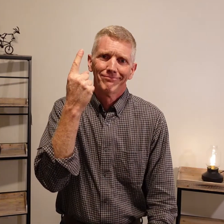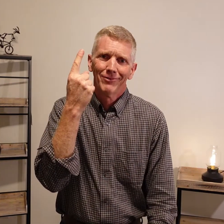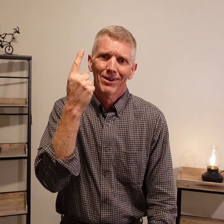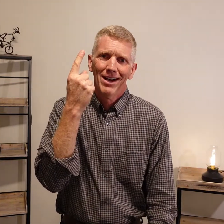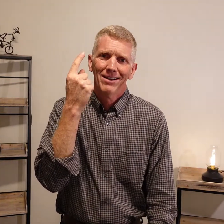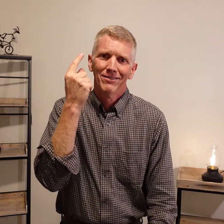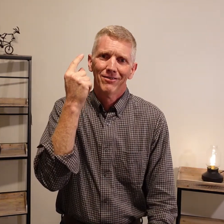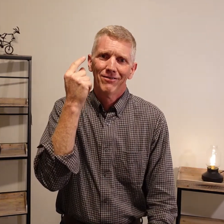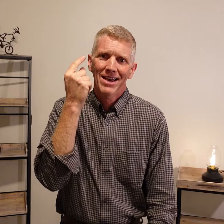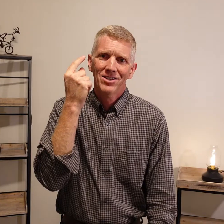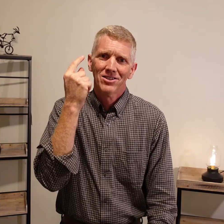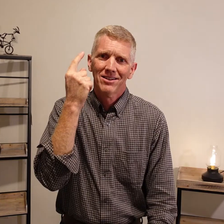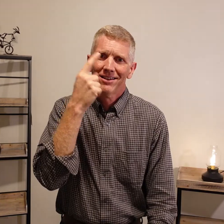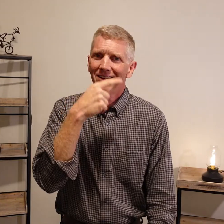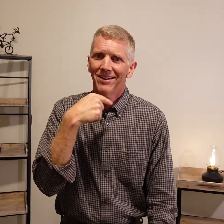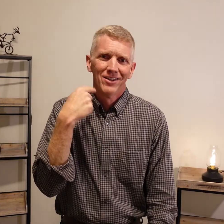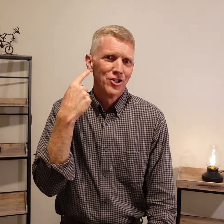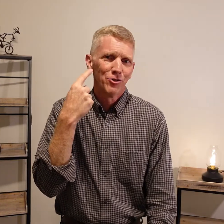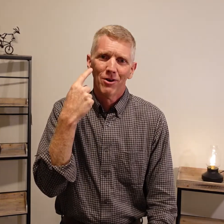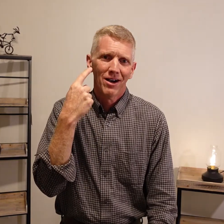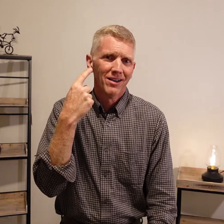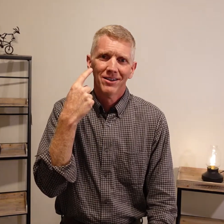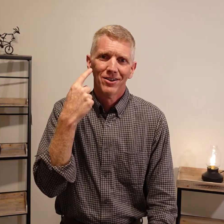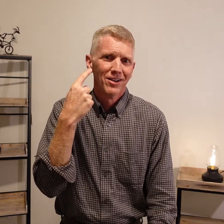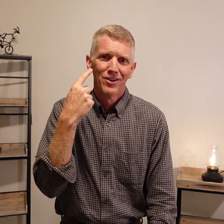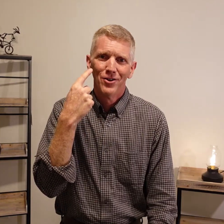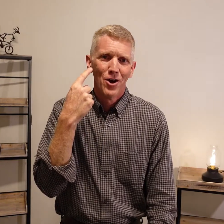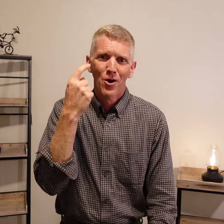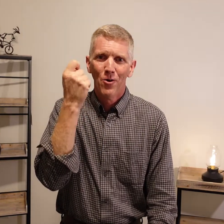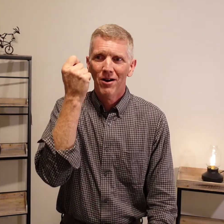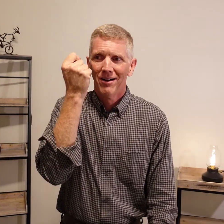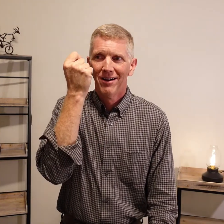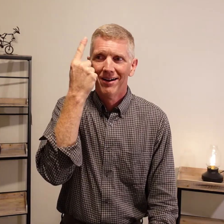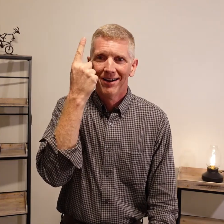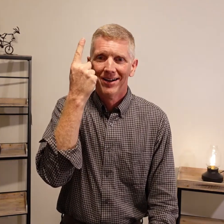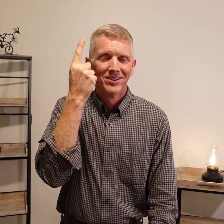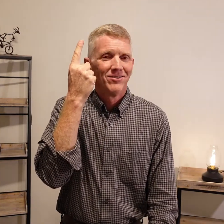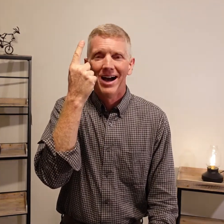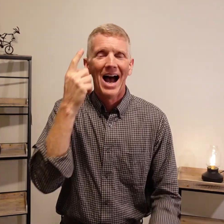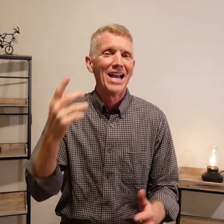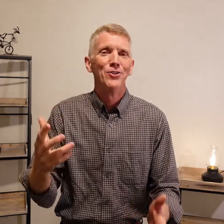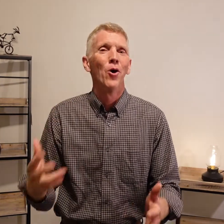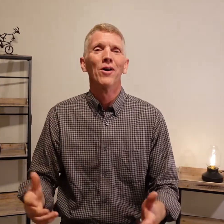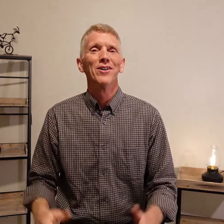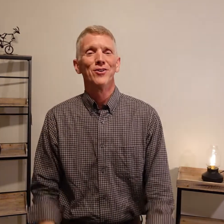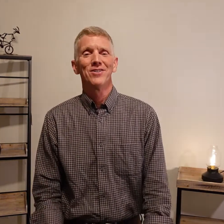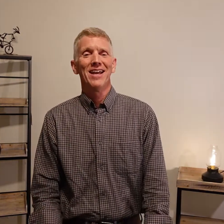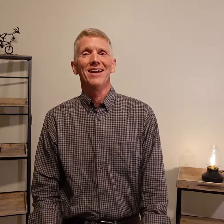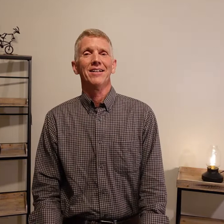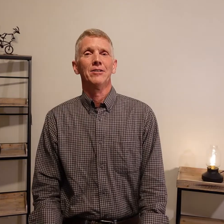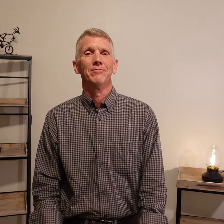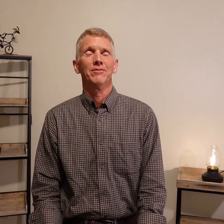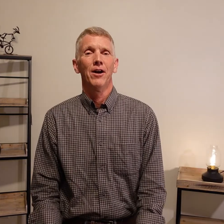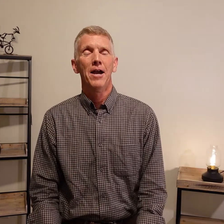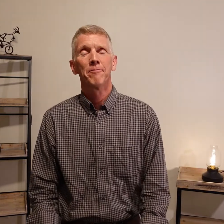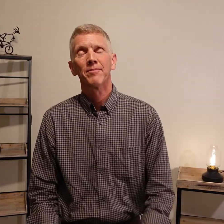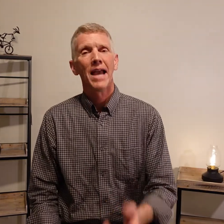All right, face, shrug, no, I don't understand. All right? How about